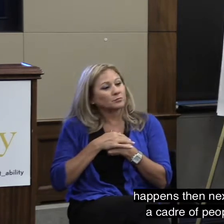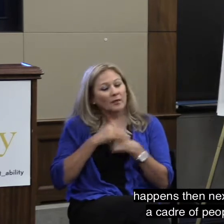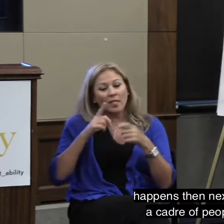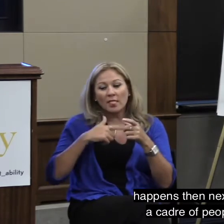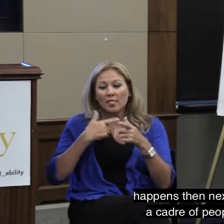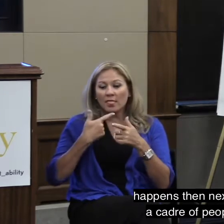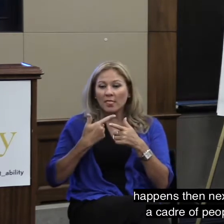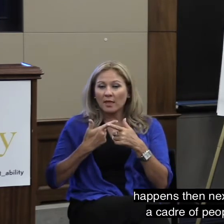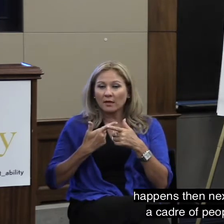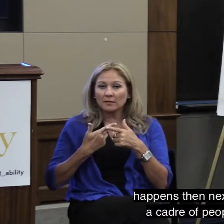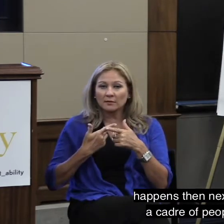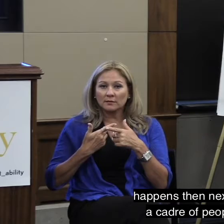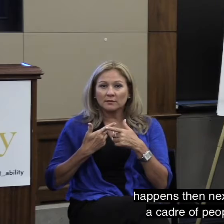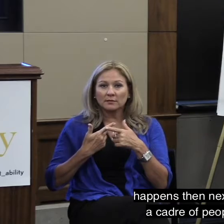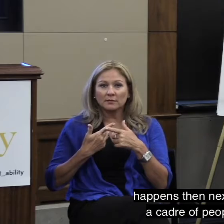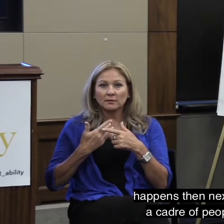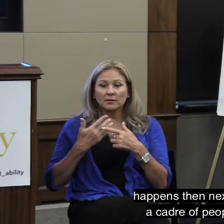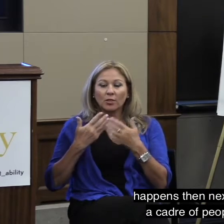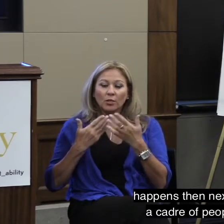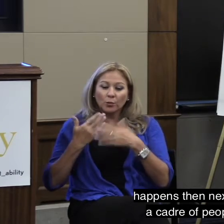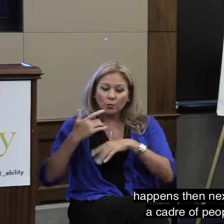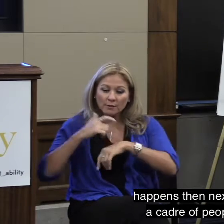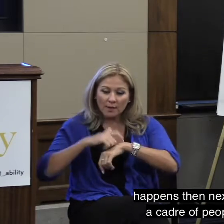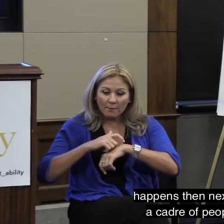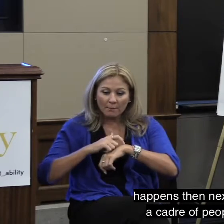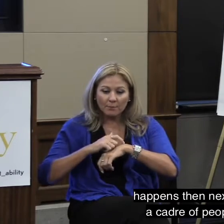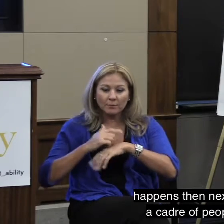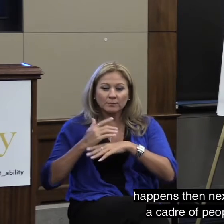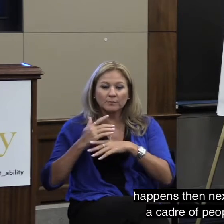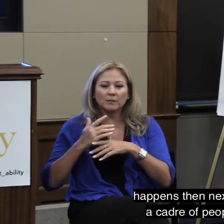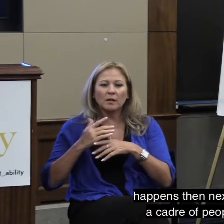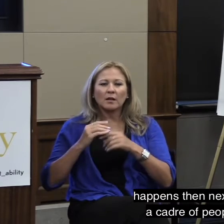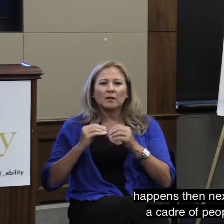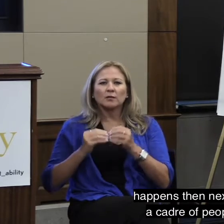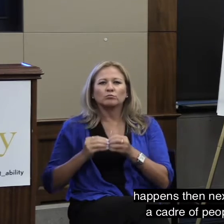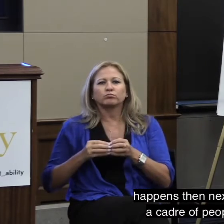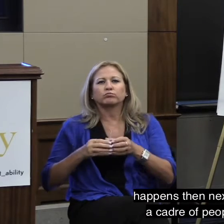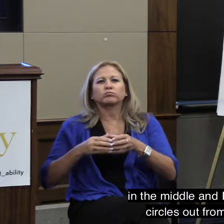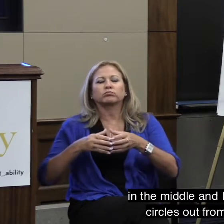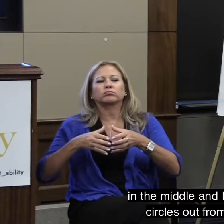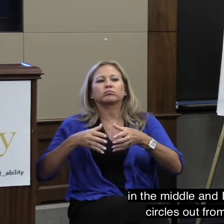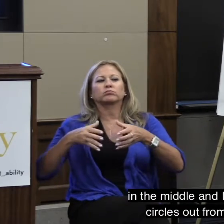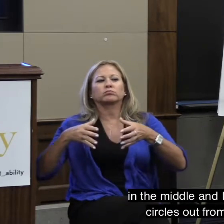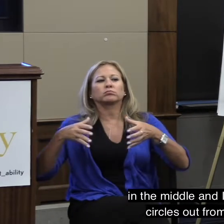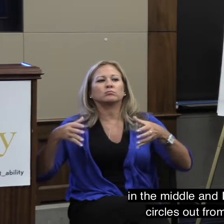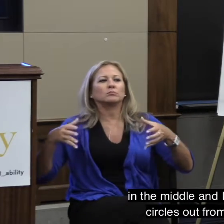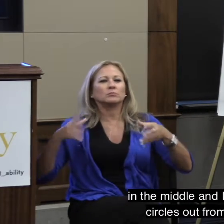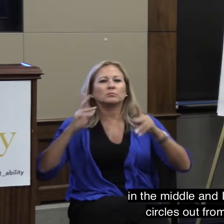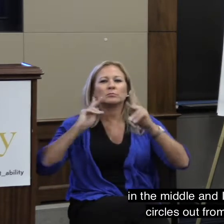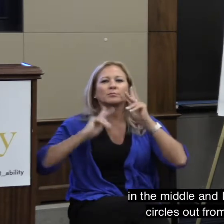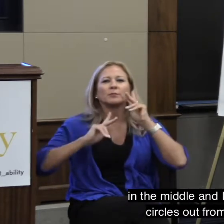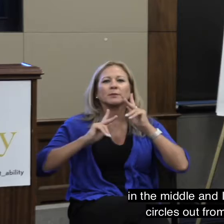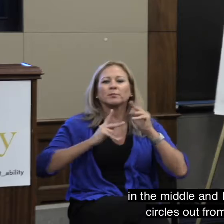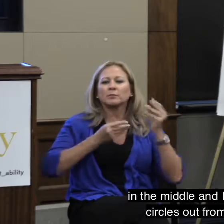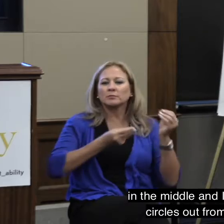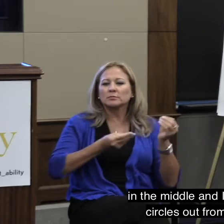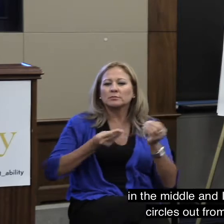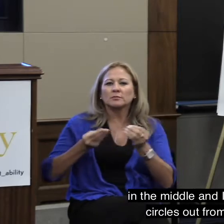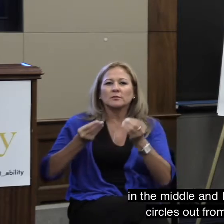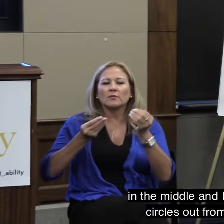next is that over time you build a cadre of people. I'm just writing a circle in the middle, and I'm just drawing